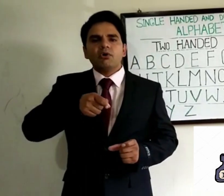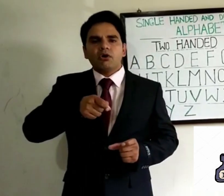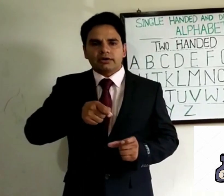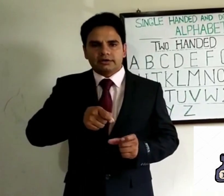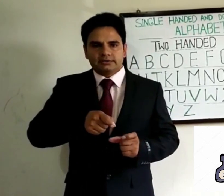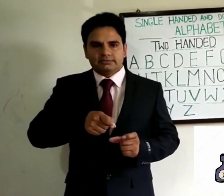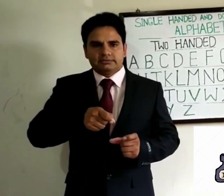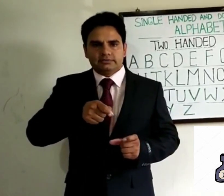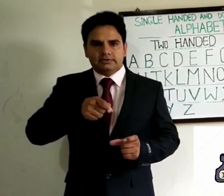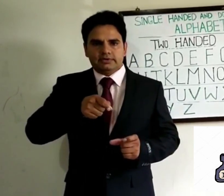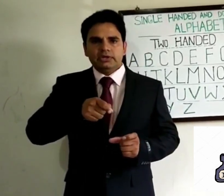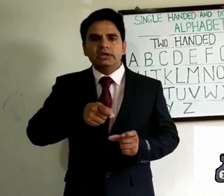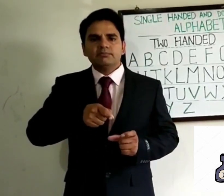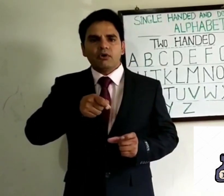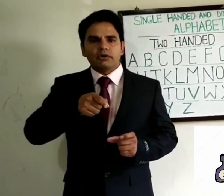import, import,